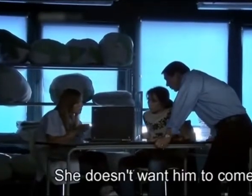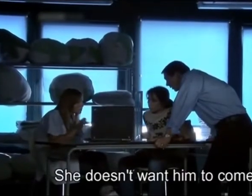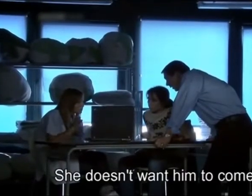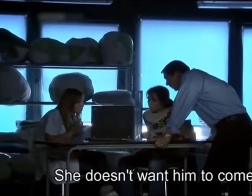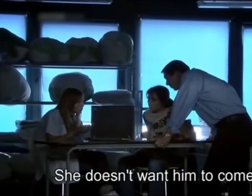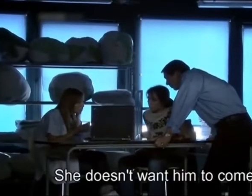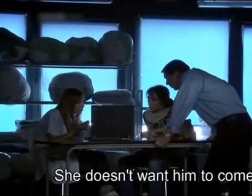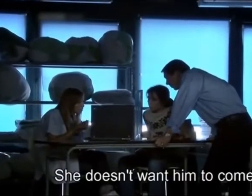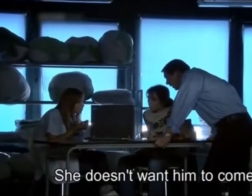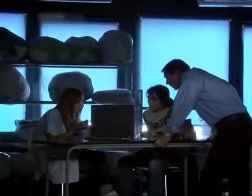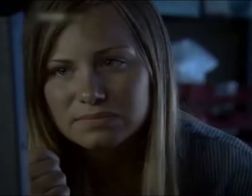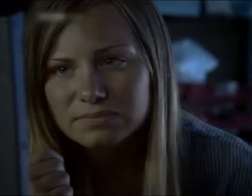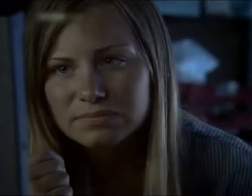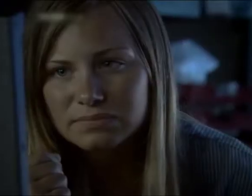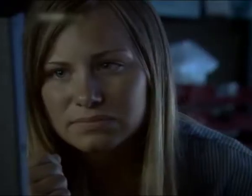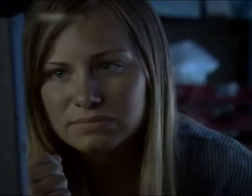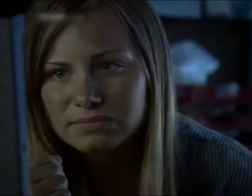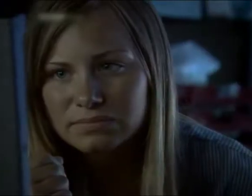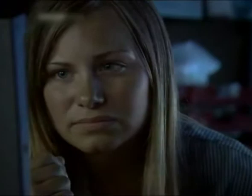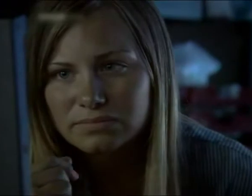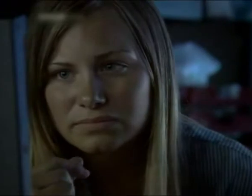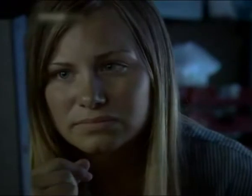Og hun vil ikke have, at han skal med.